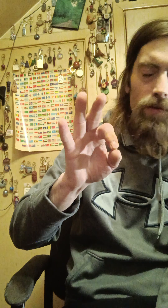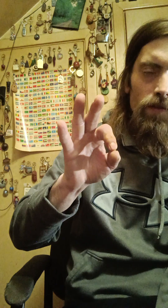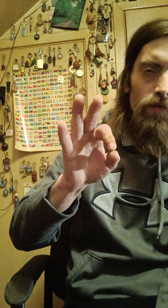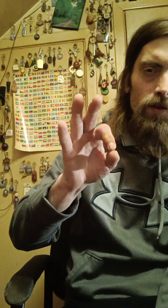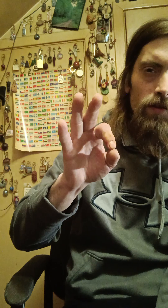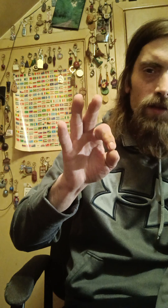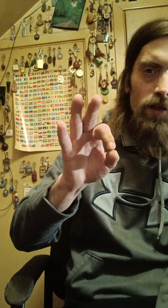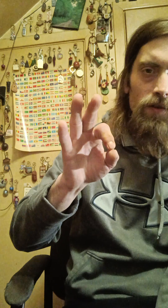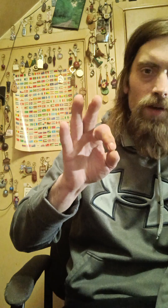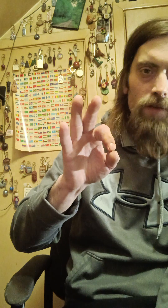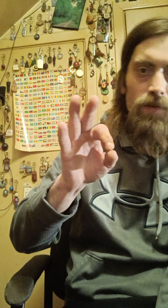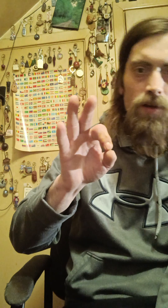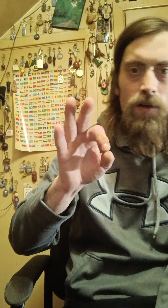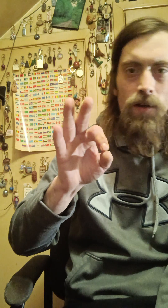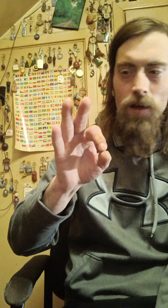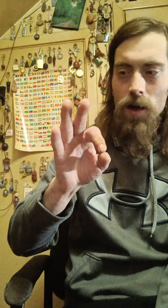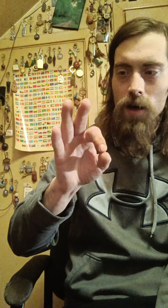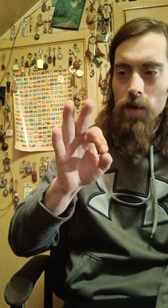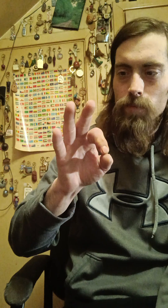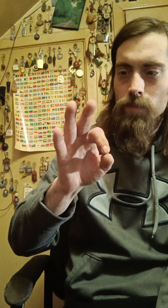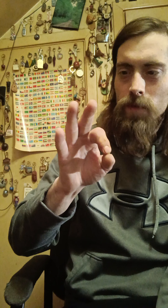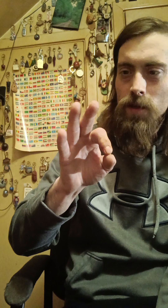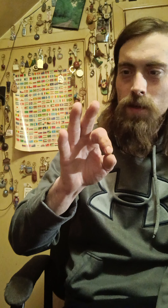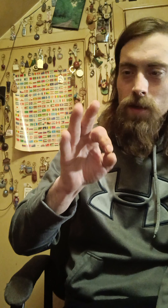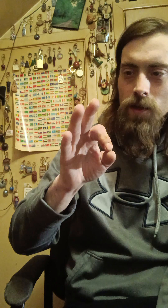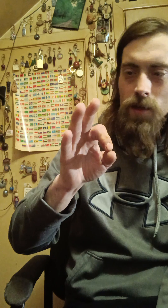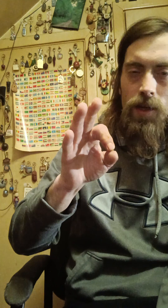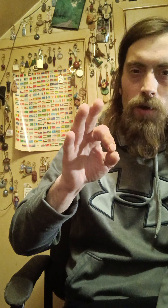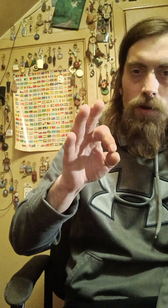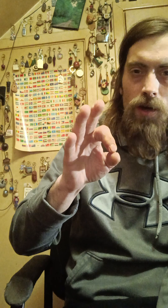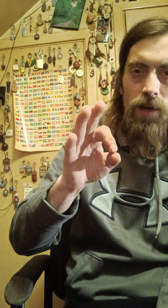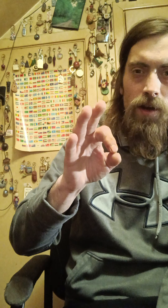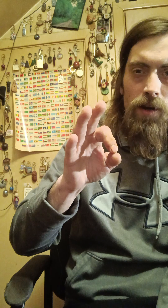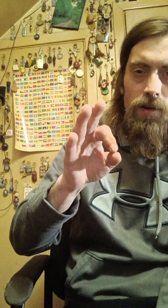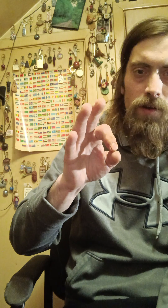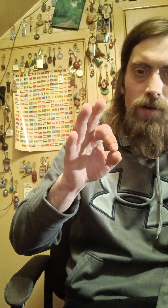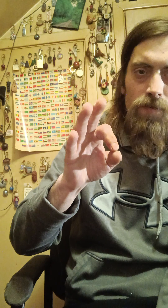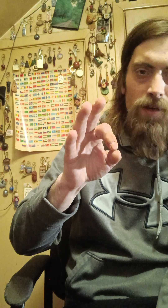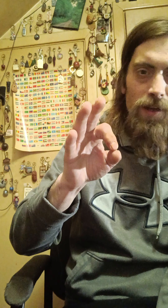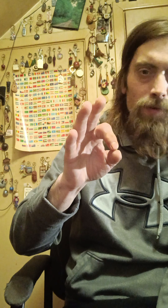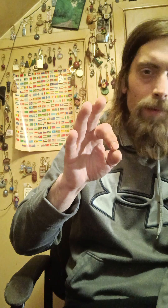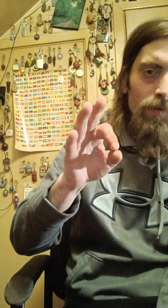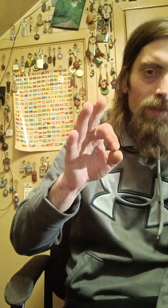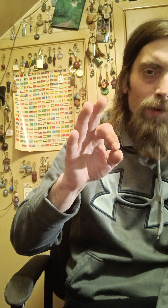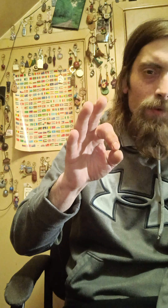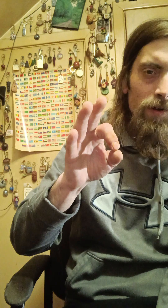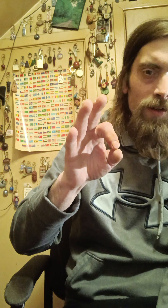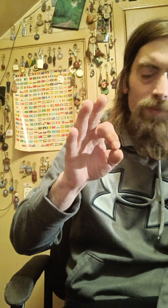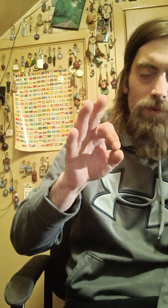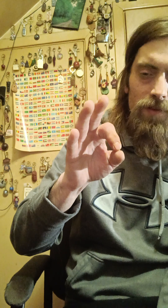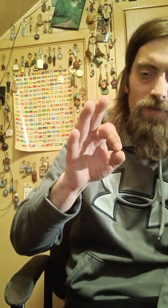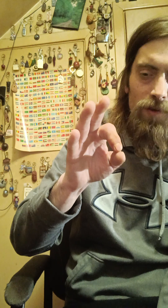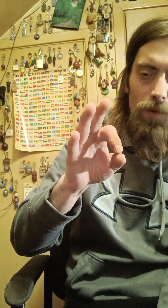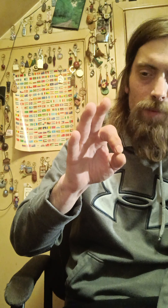the three sticks of F. Um, kind of hard to remember that one in a specific way, but I